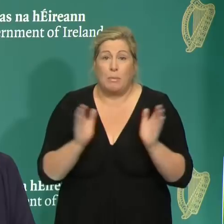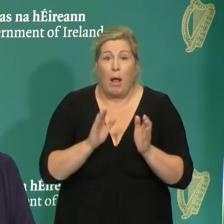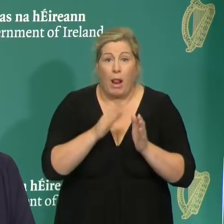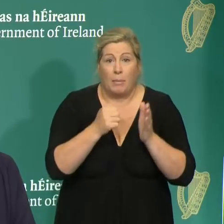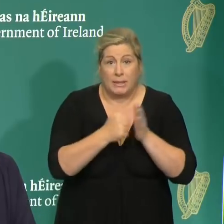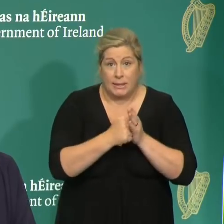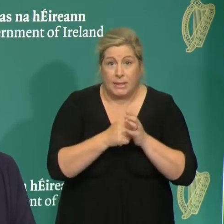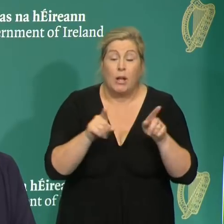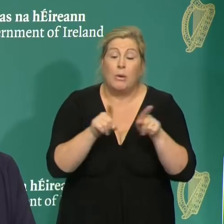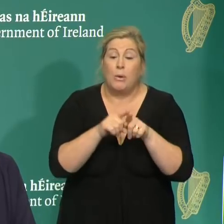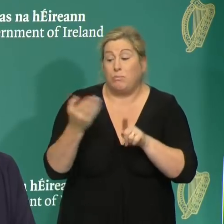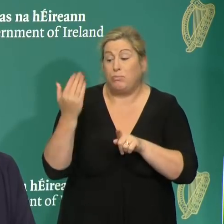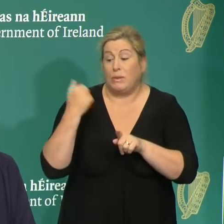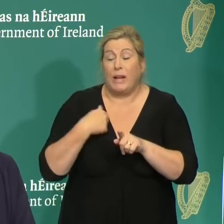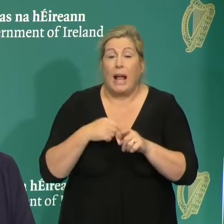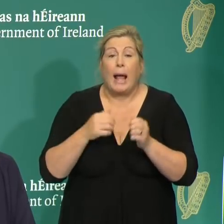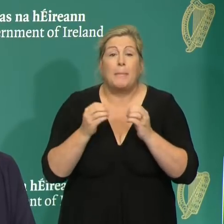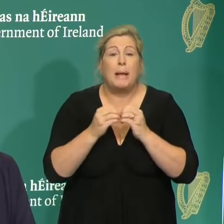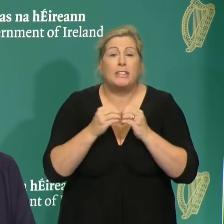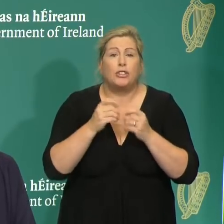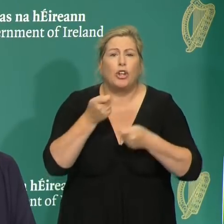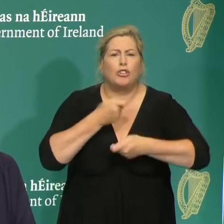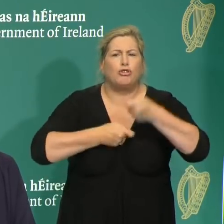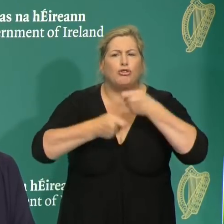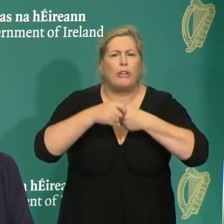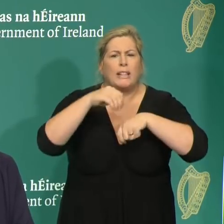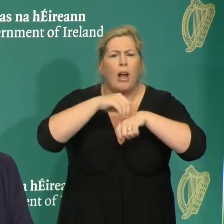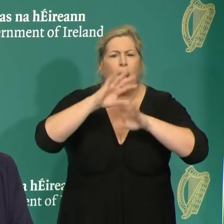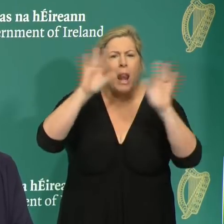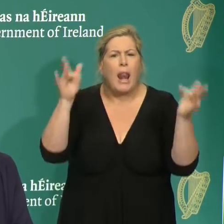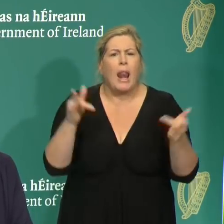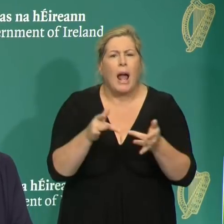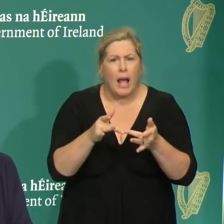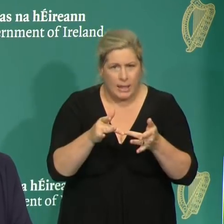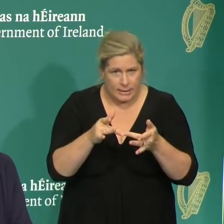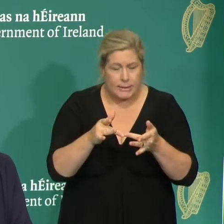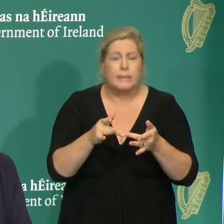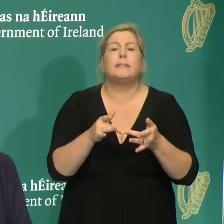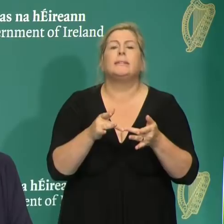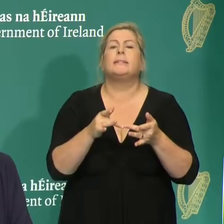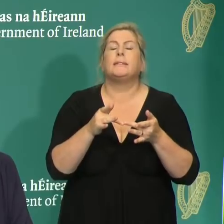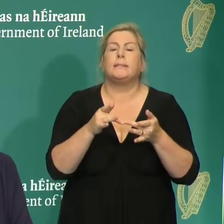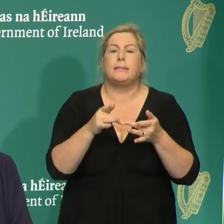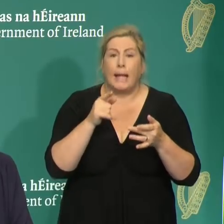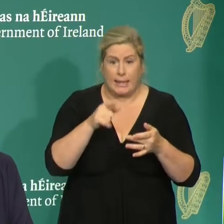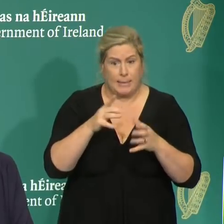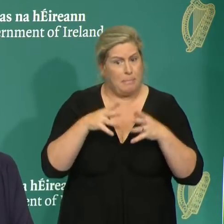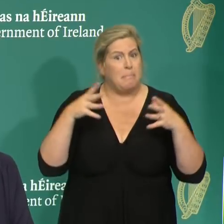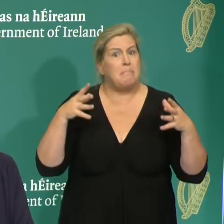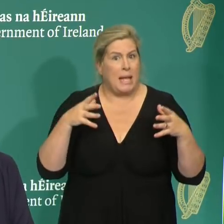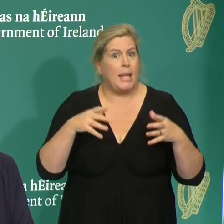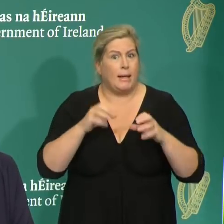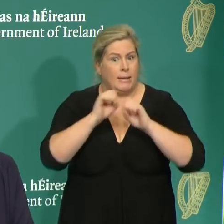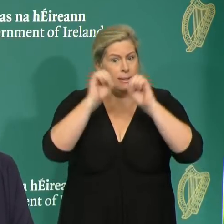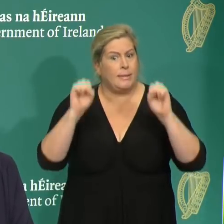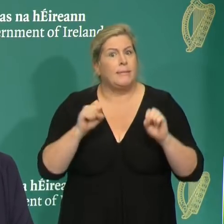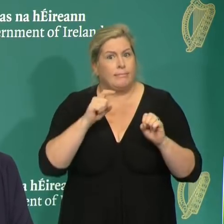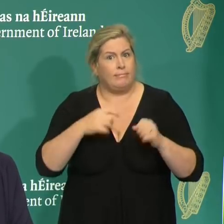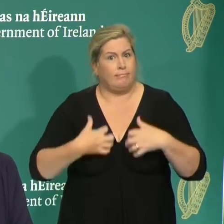also previously mentioned the trading online voucher scheme, and that continues to be hugely popular, and to date a total